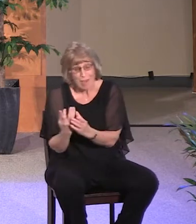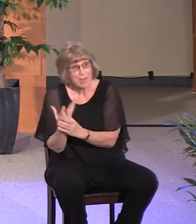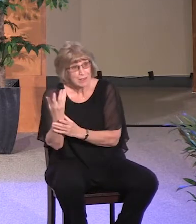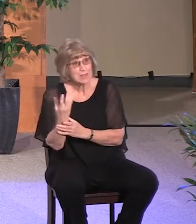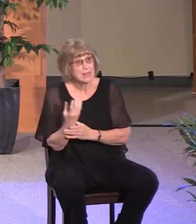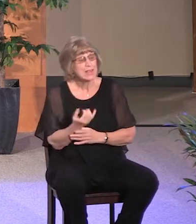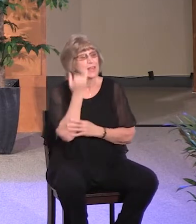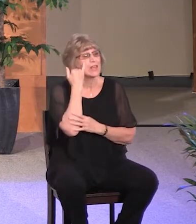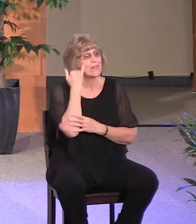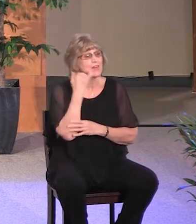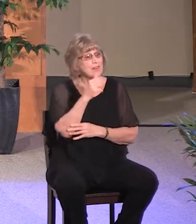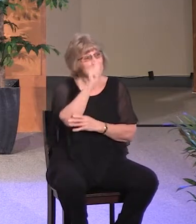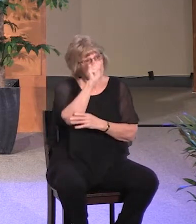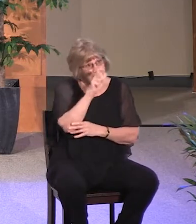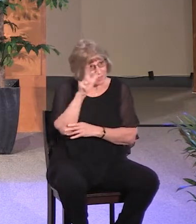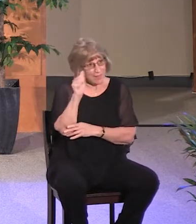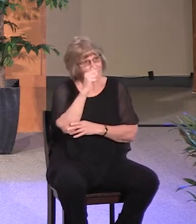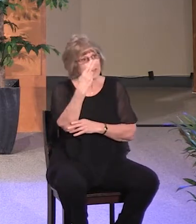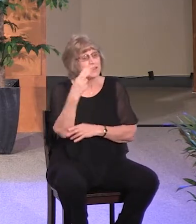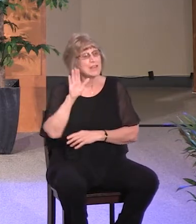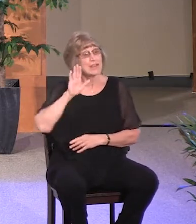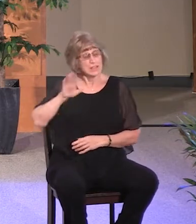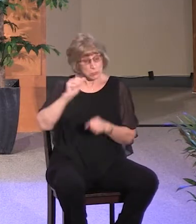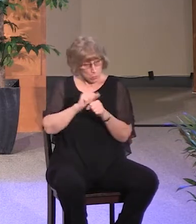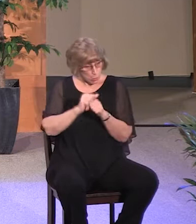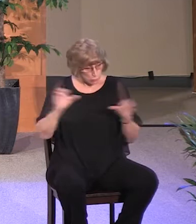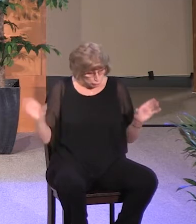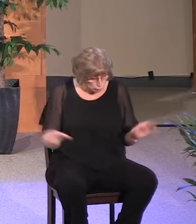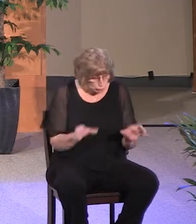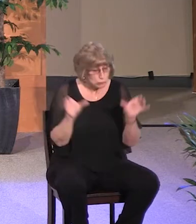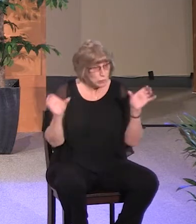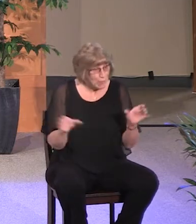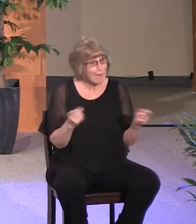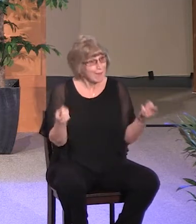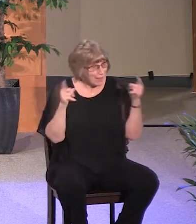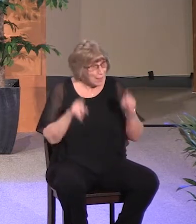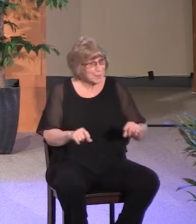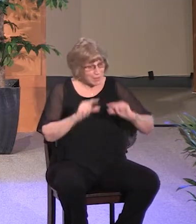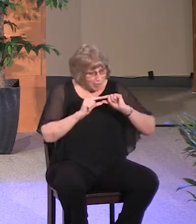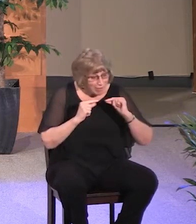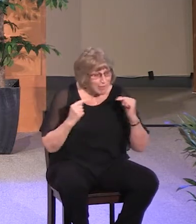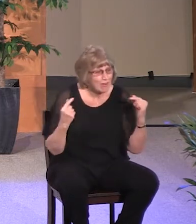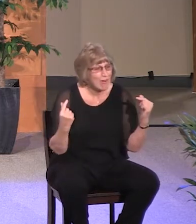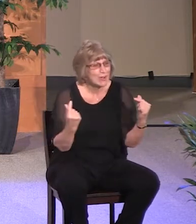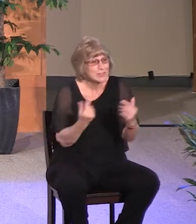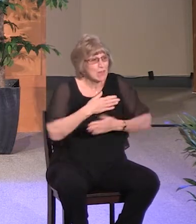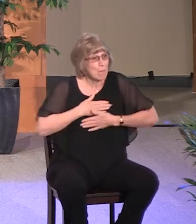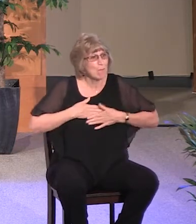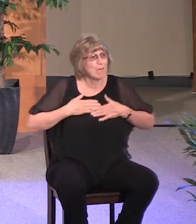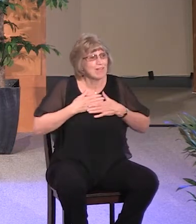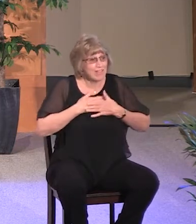Allah, which is the same as God, right? And so they speak of it as gardens of pleasure.